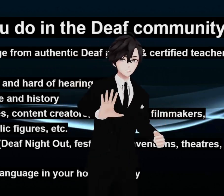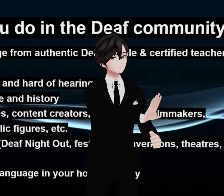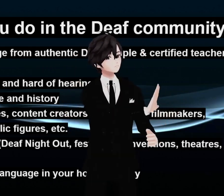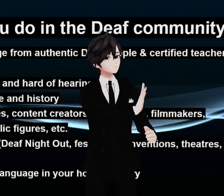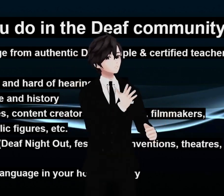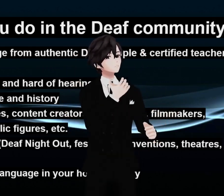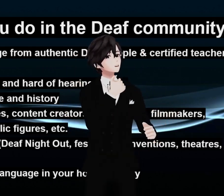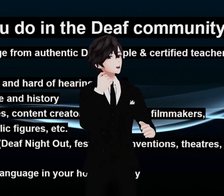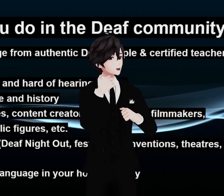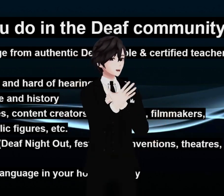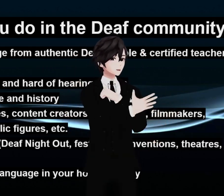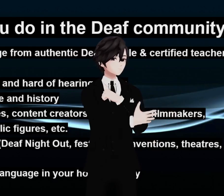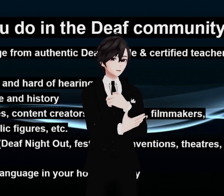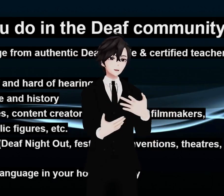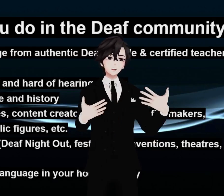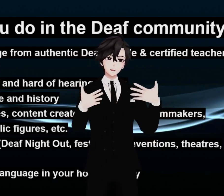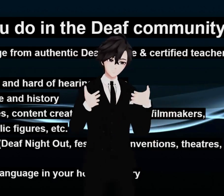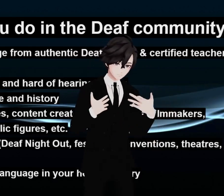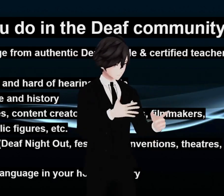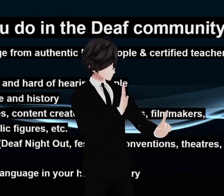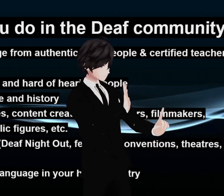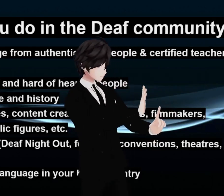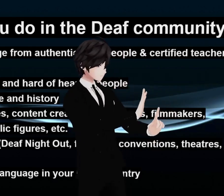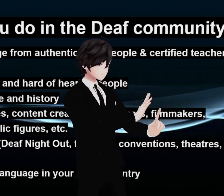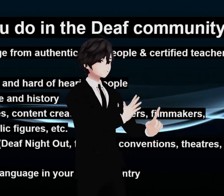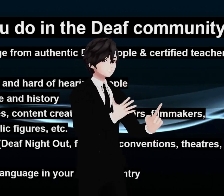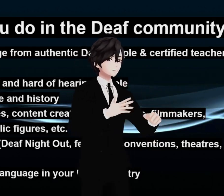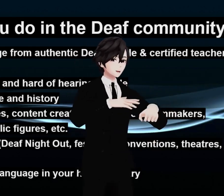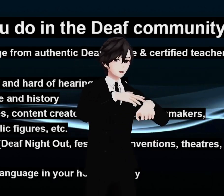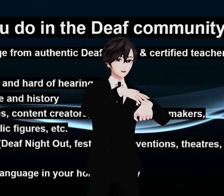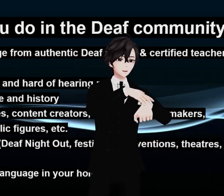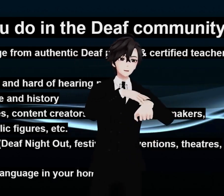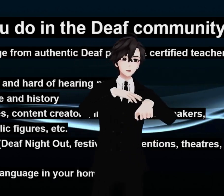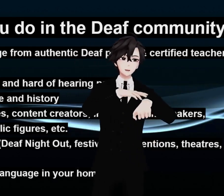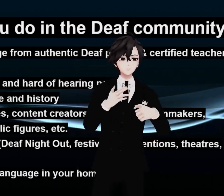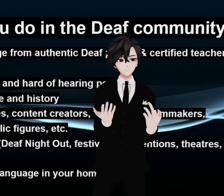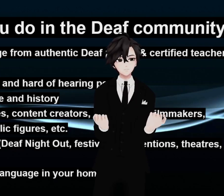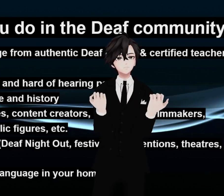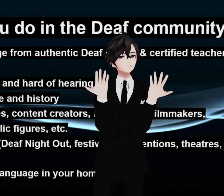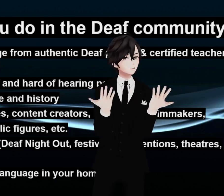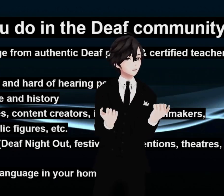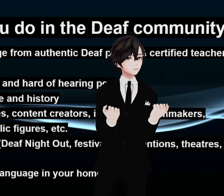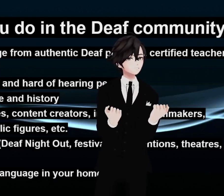country has its own home native sign language.